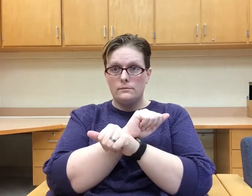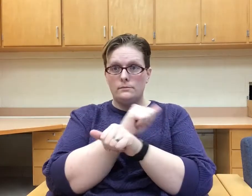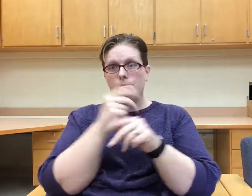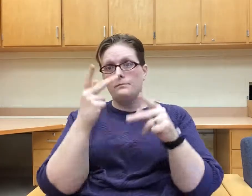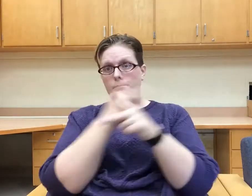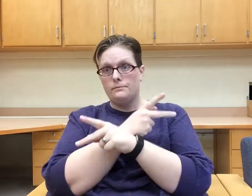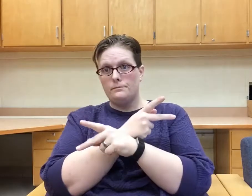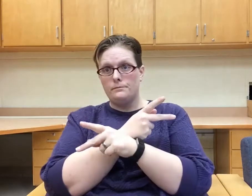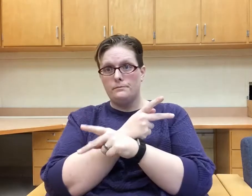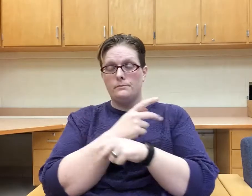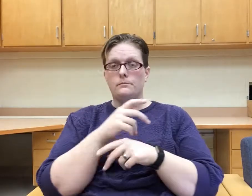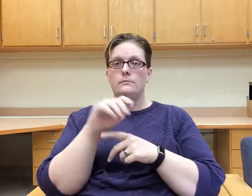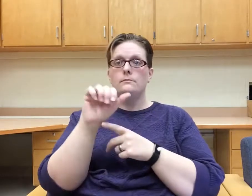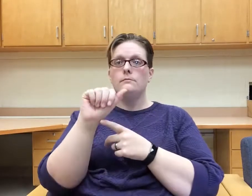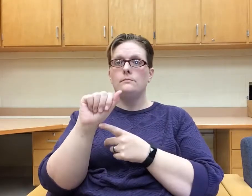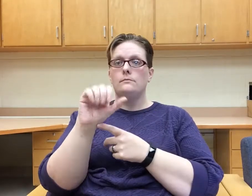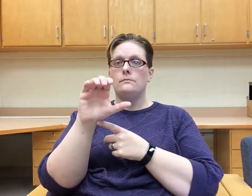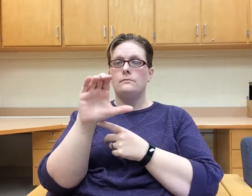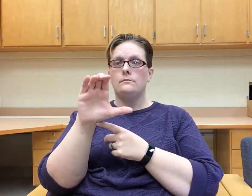times acceleration.